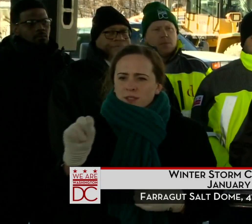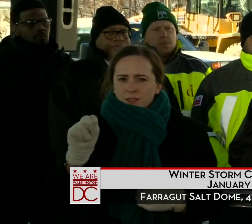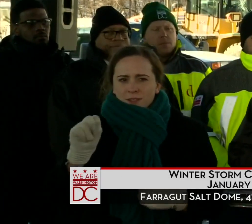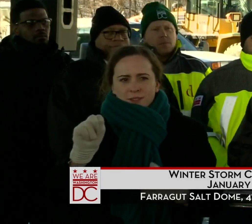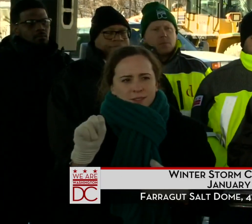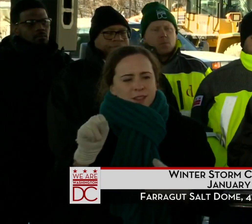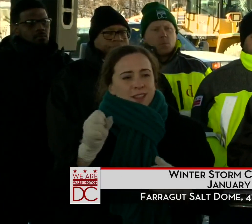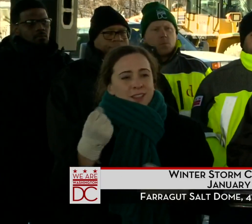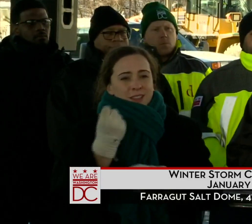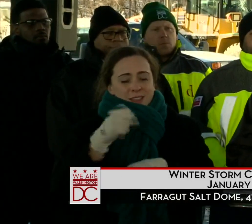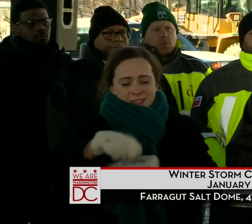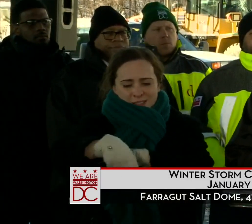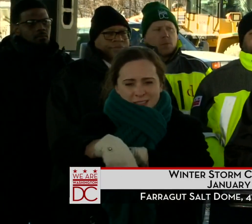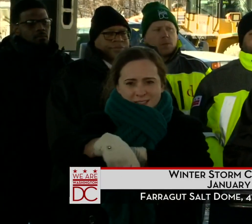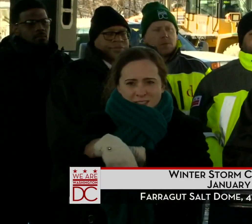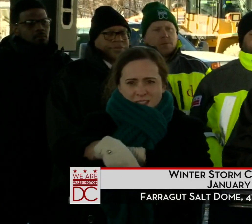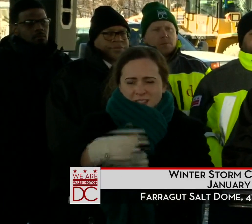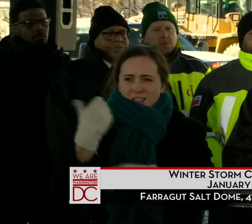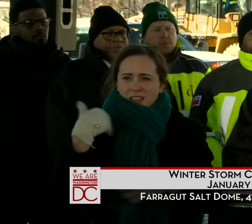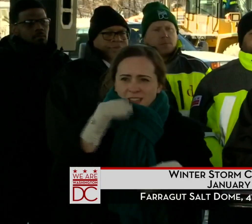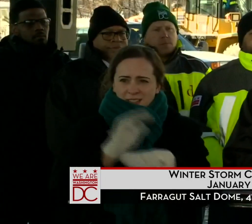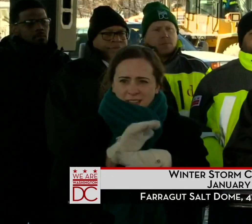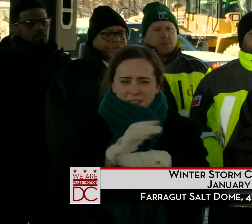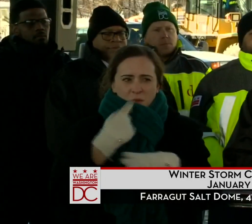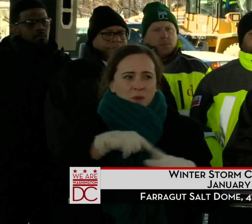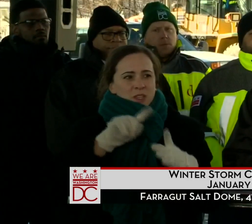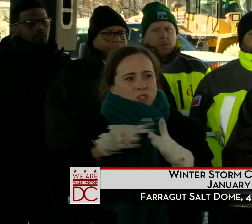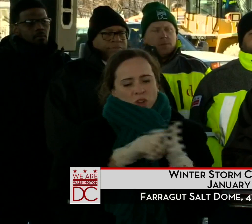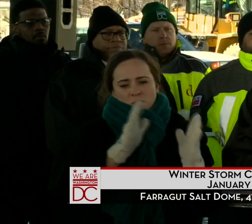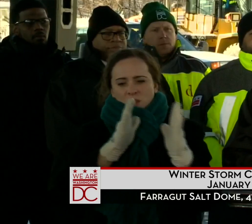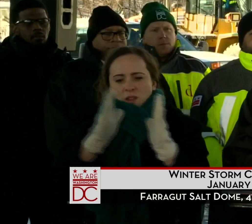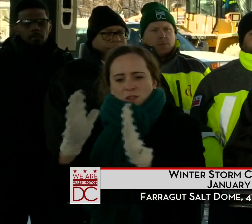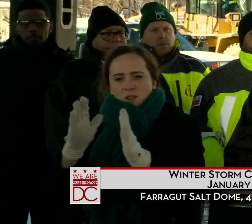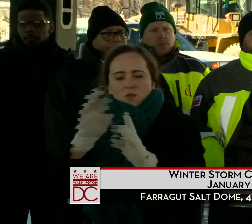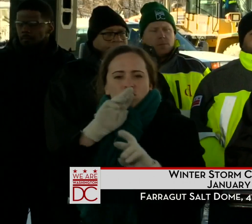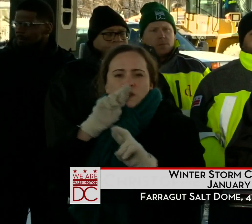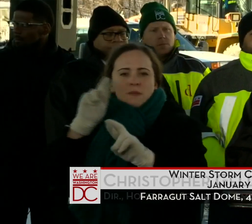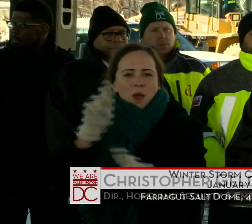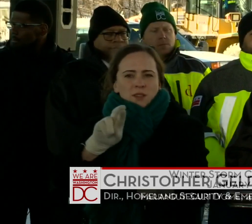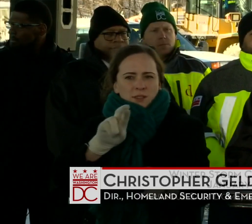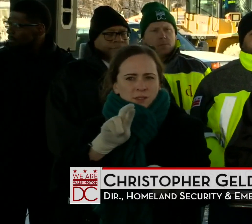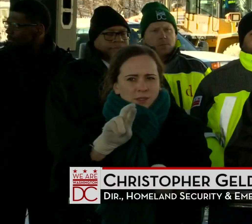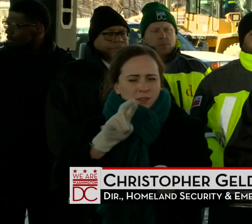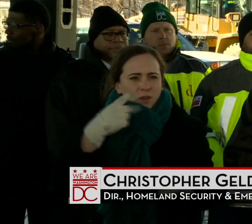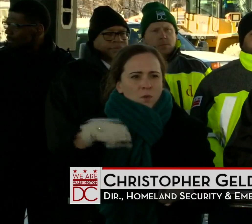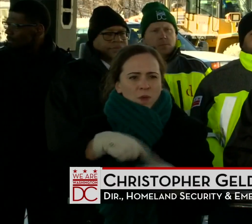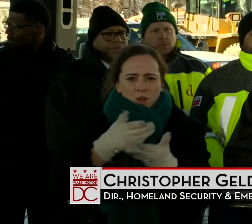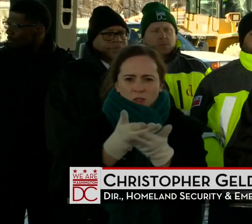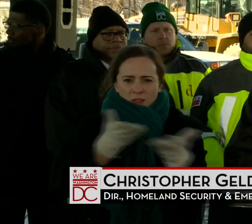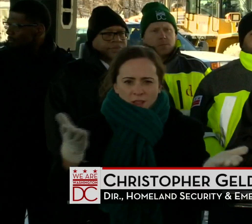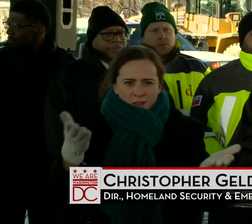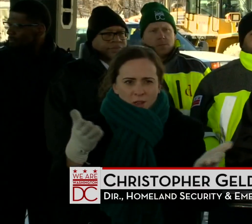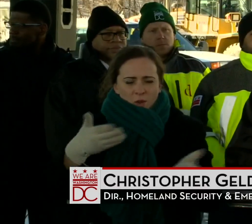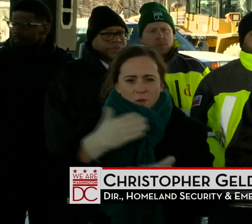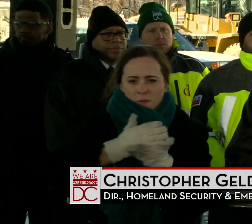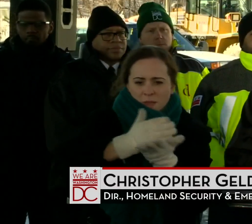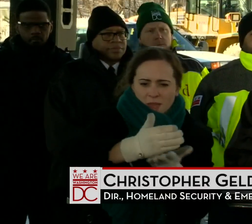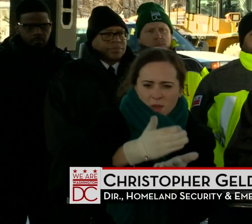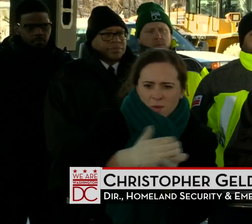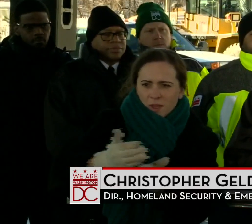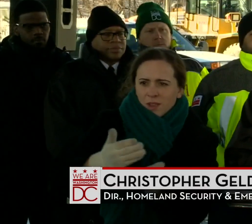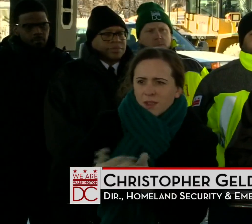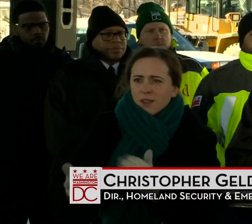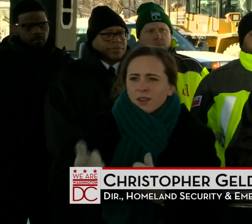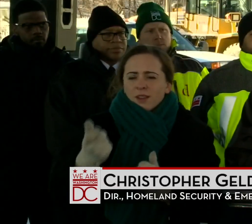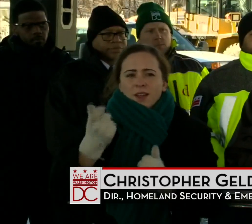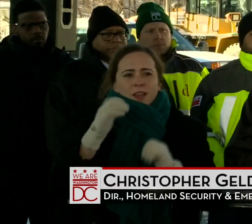11 o'clock last night, we went into our response phase of this operation. We are out there, we're plowing, and as you can see from your way in